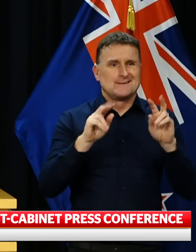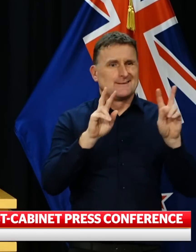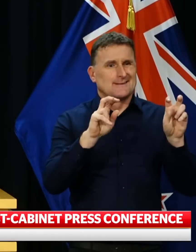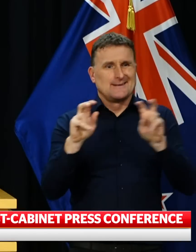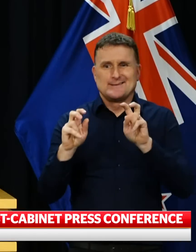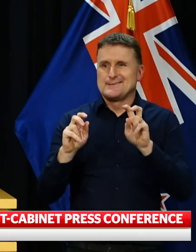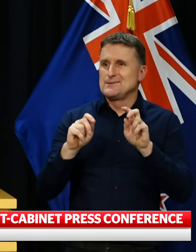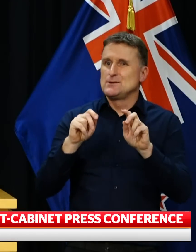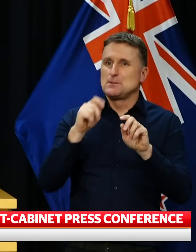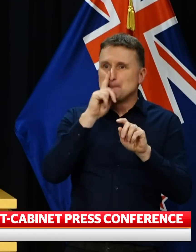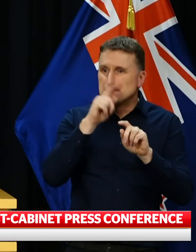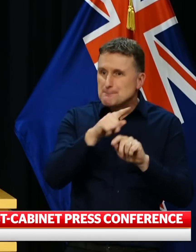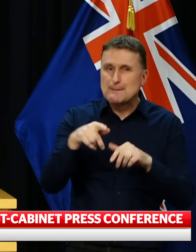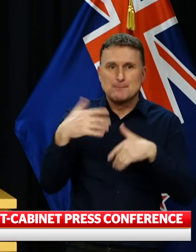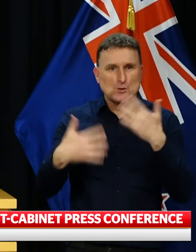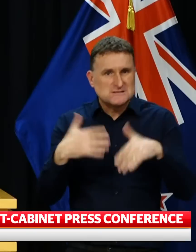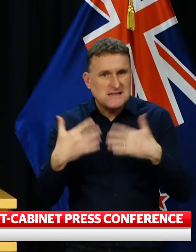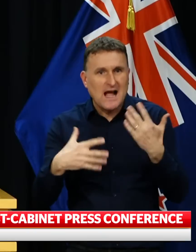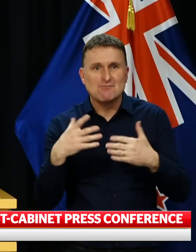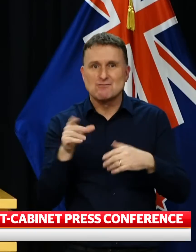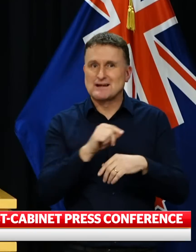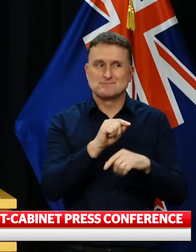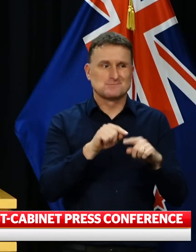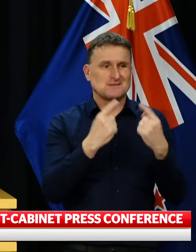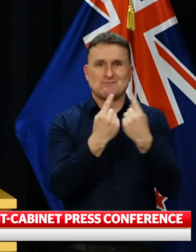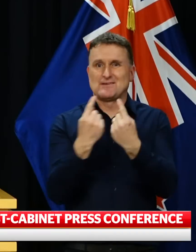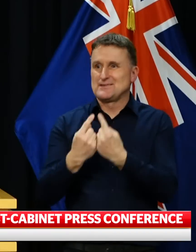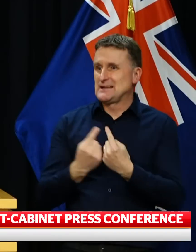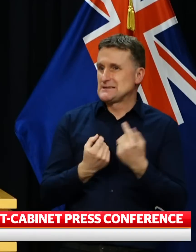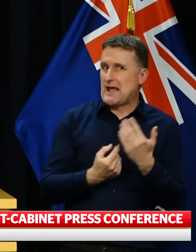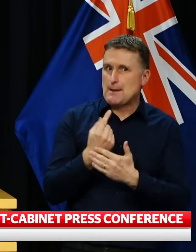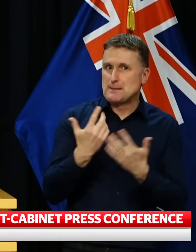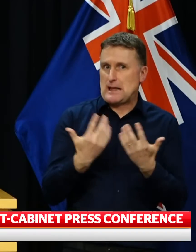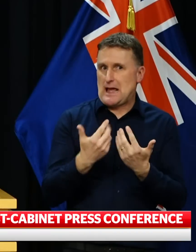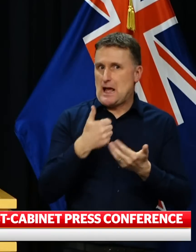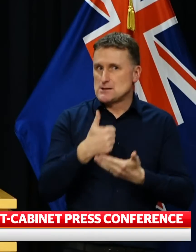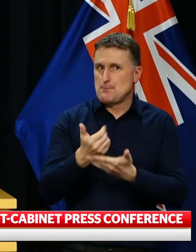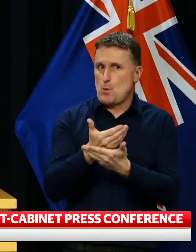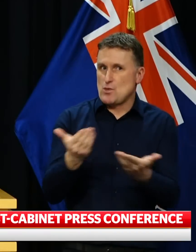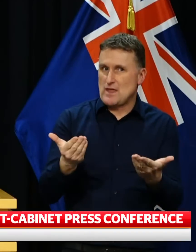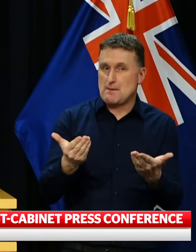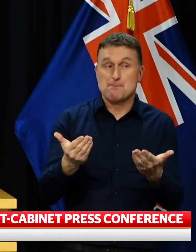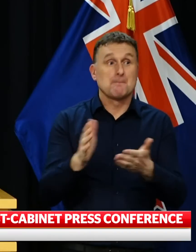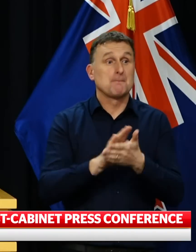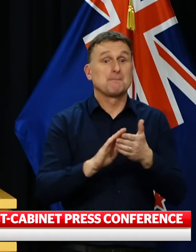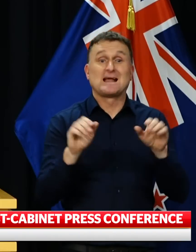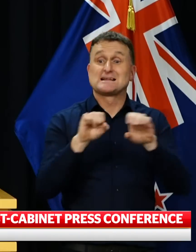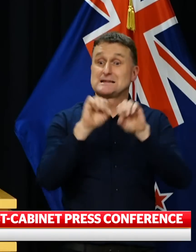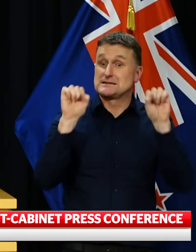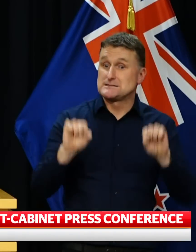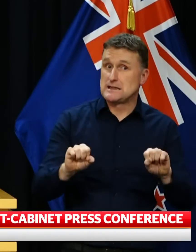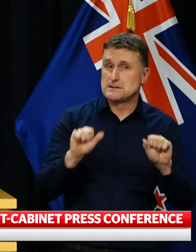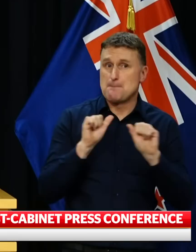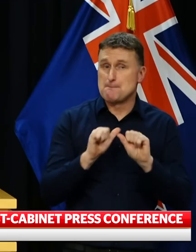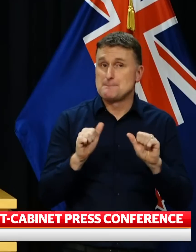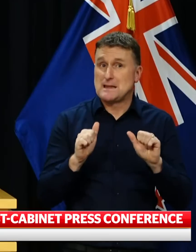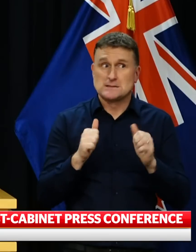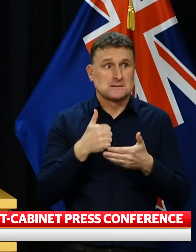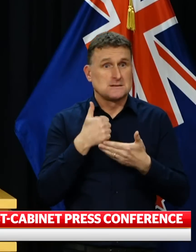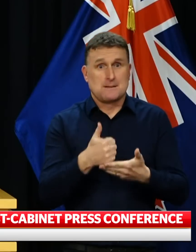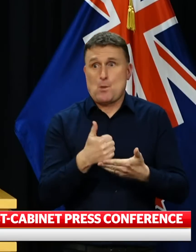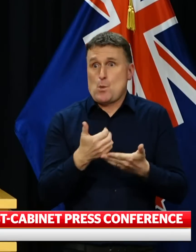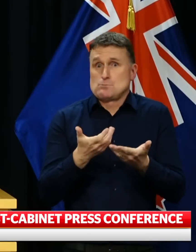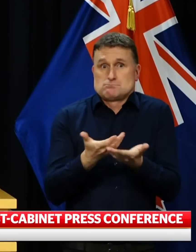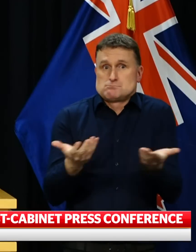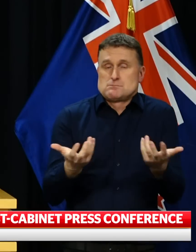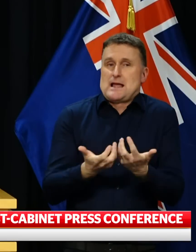circumstances. That will take a bit longer, because actually that's about identifying quite big gaps in the system and how we can best fill them. In terms